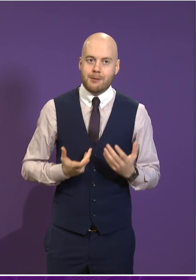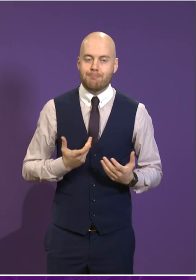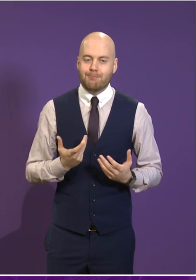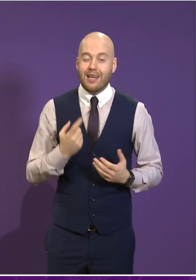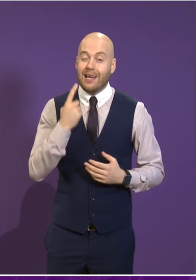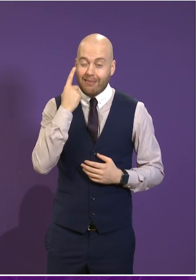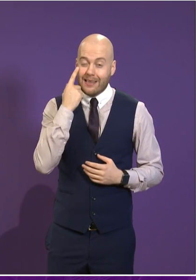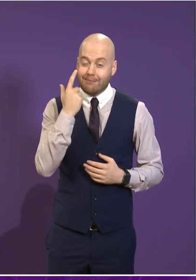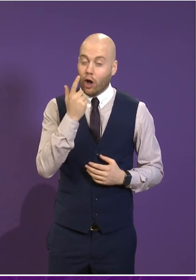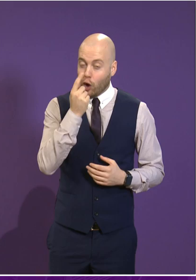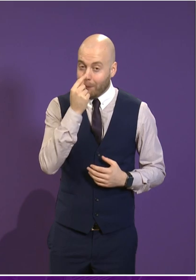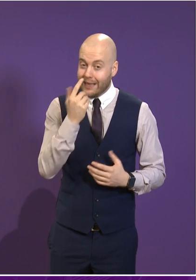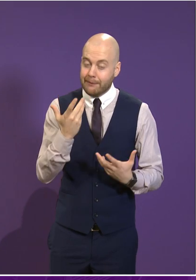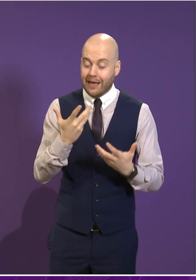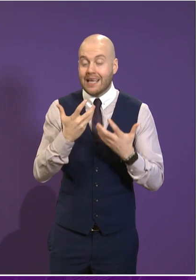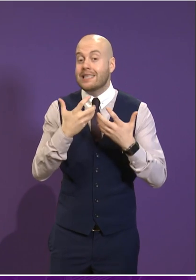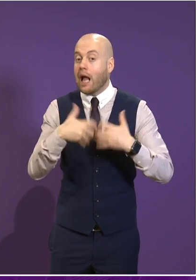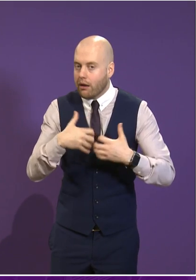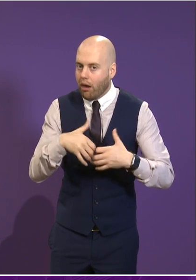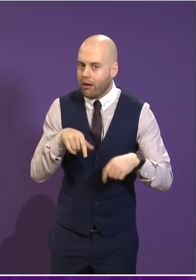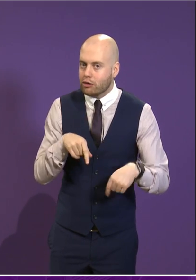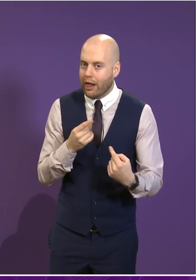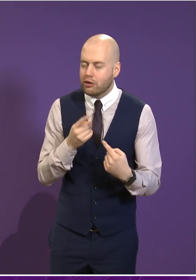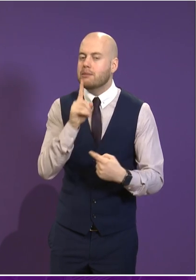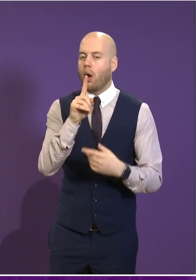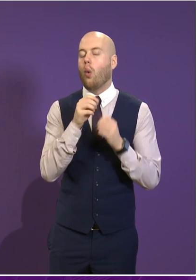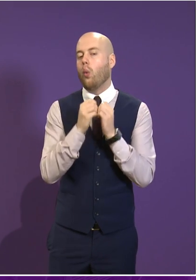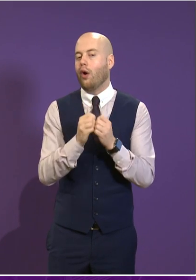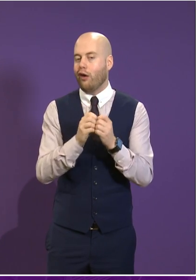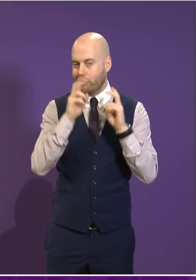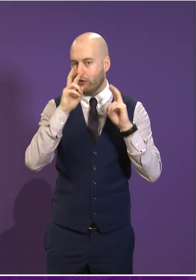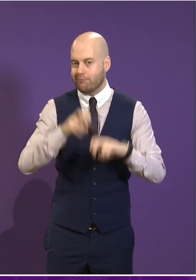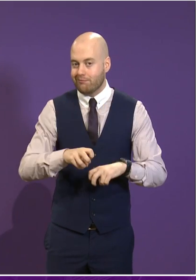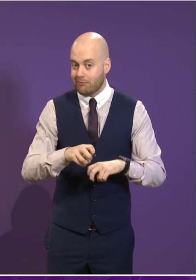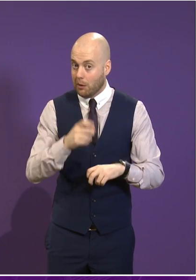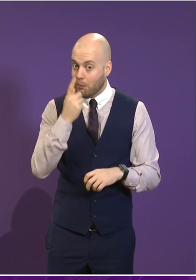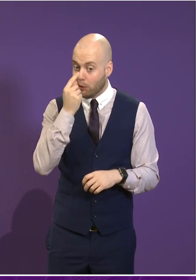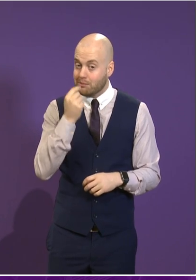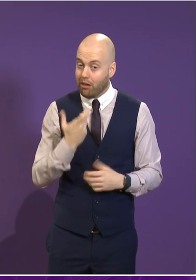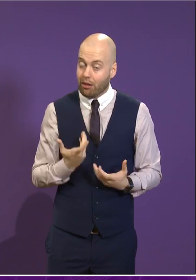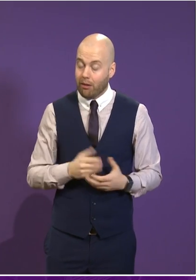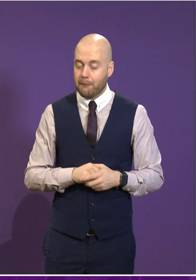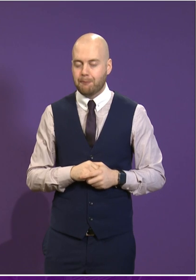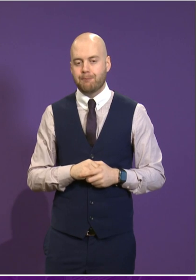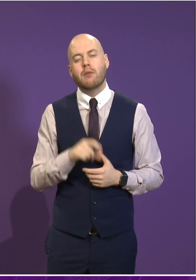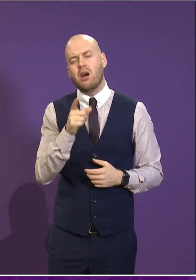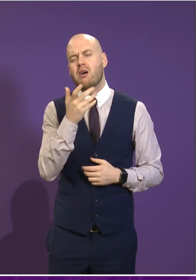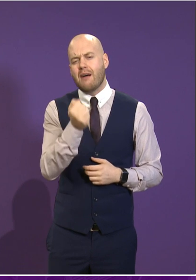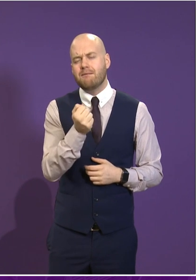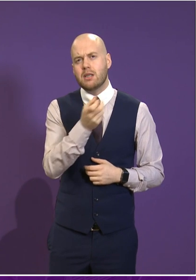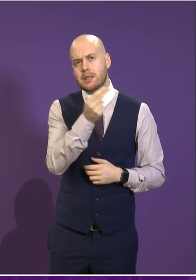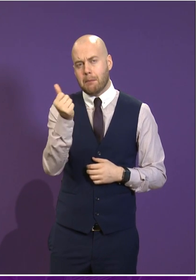so I think there might be technical challenges within that, but I think it's worth exploring whether they can be overcome. And there are, of course, quite a